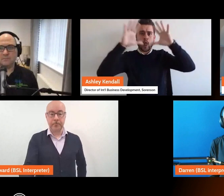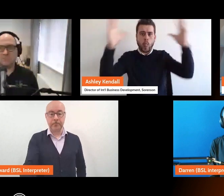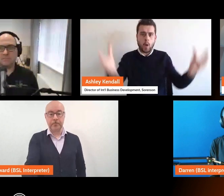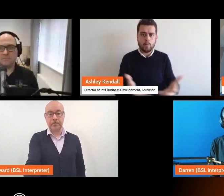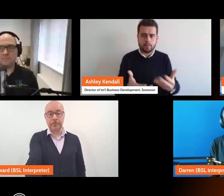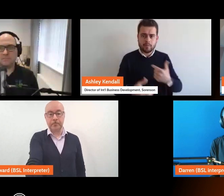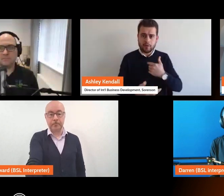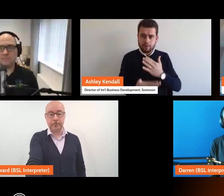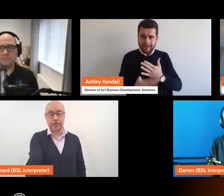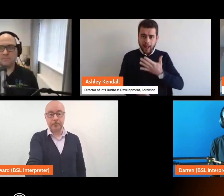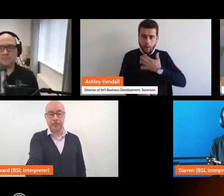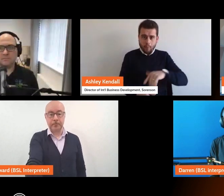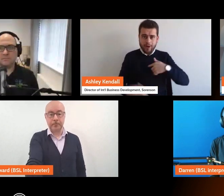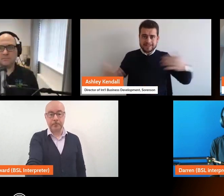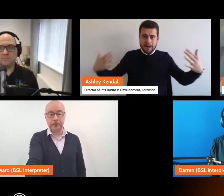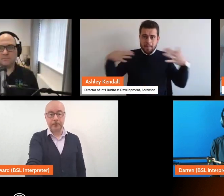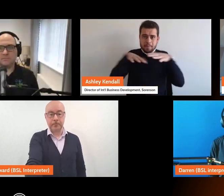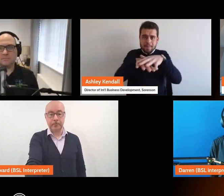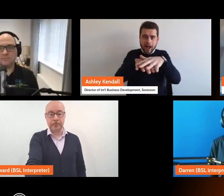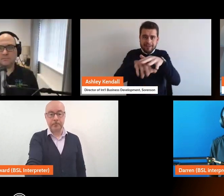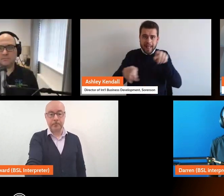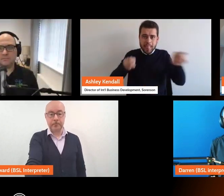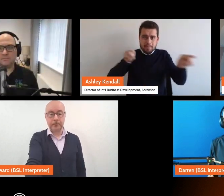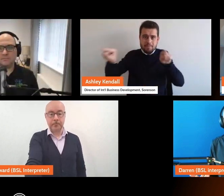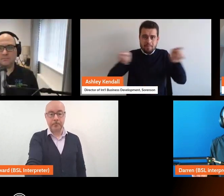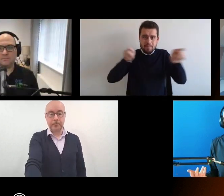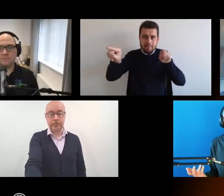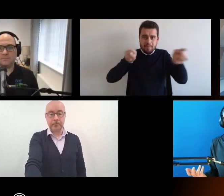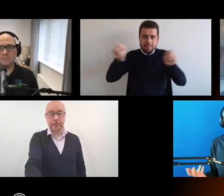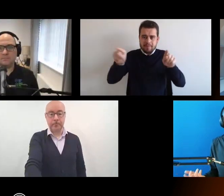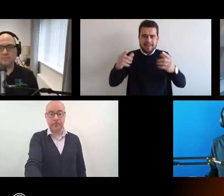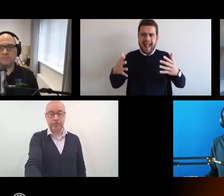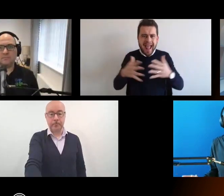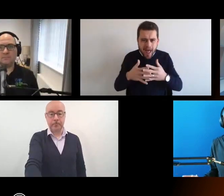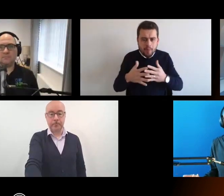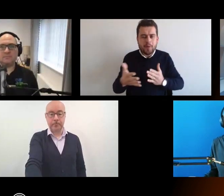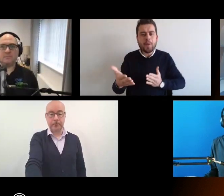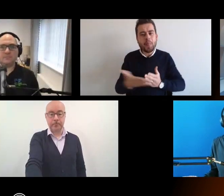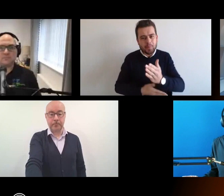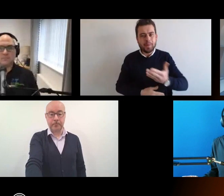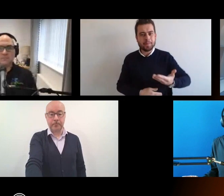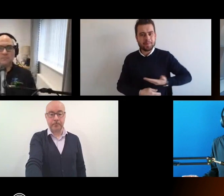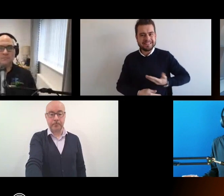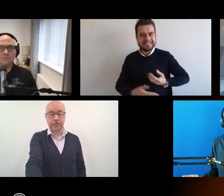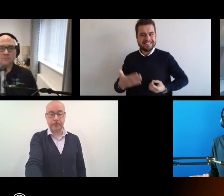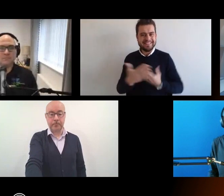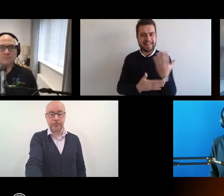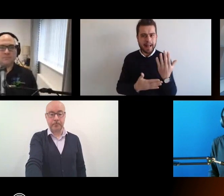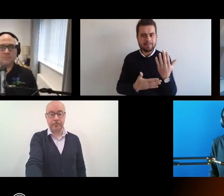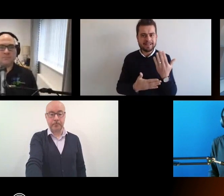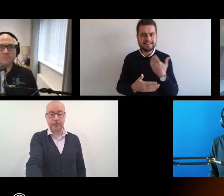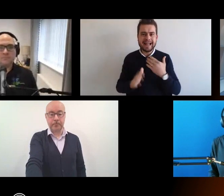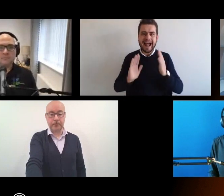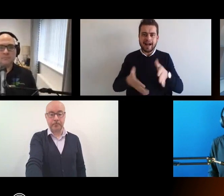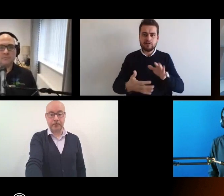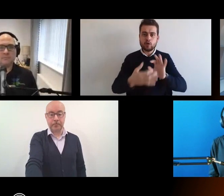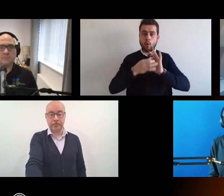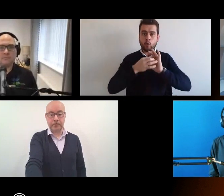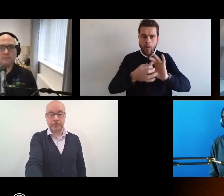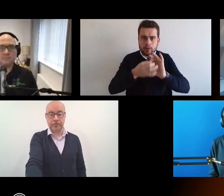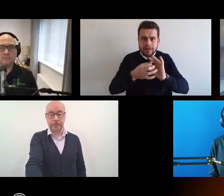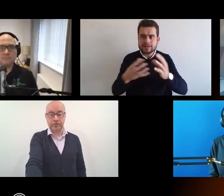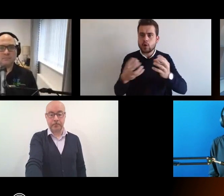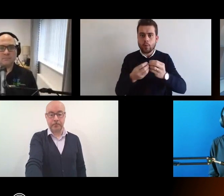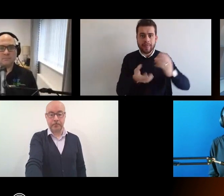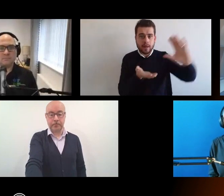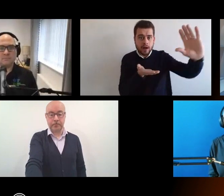deaf community's needs, and I can see how businesses can use these to provide access to the